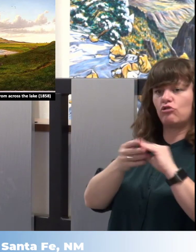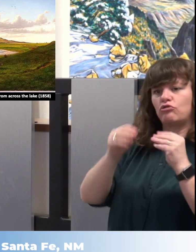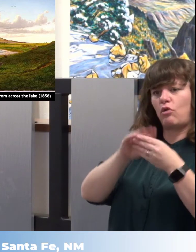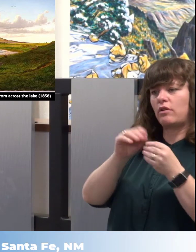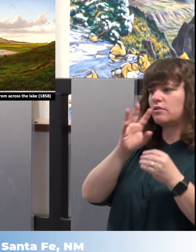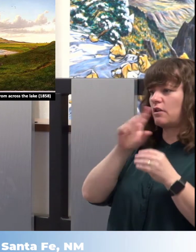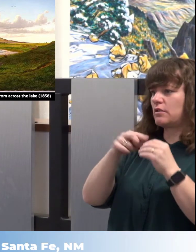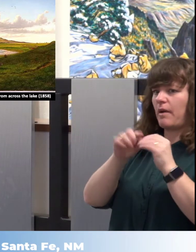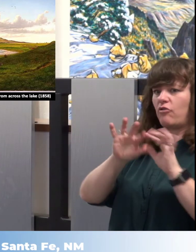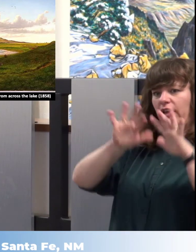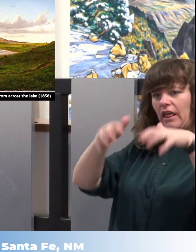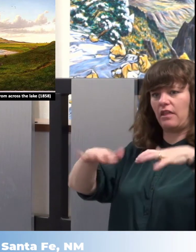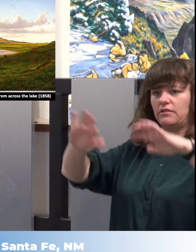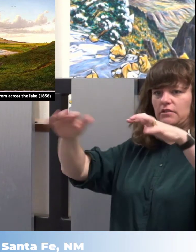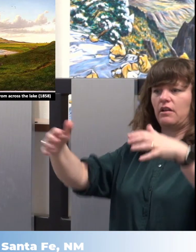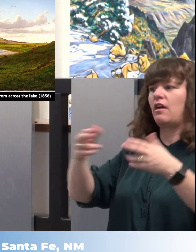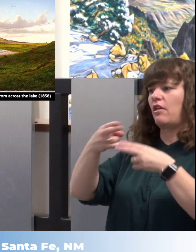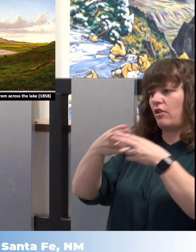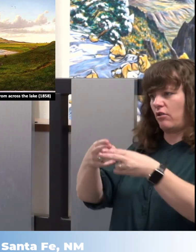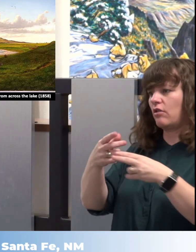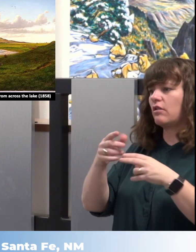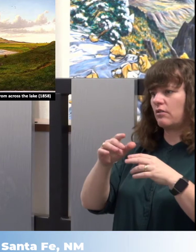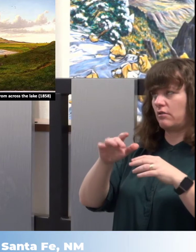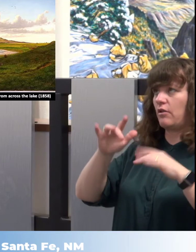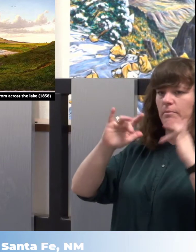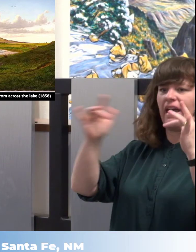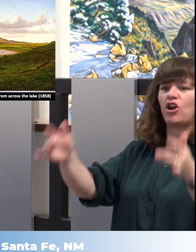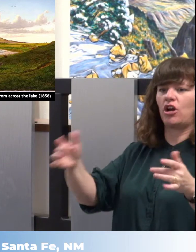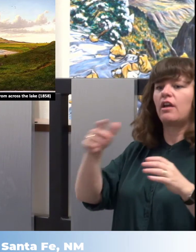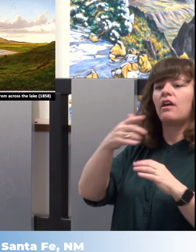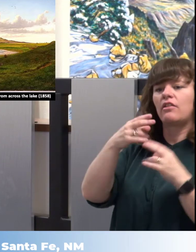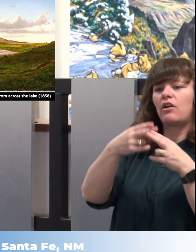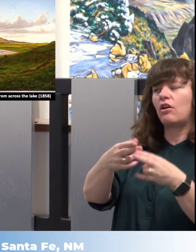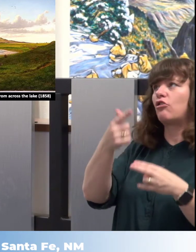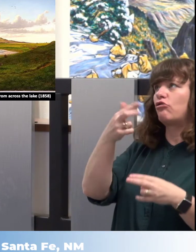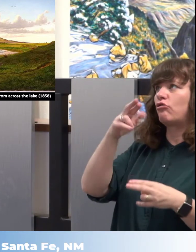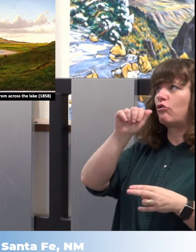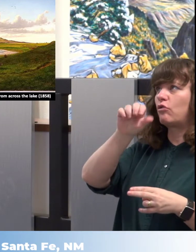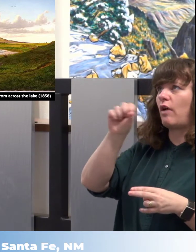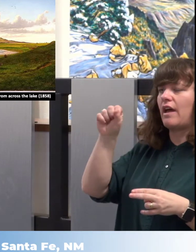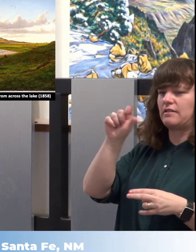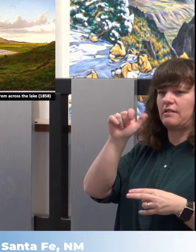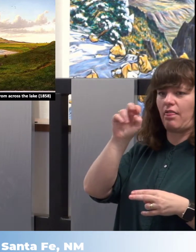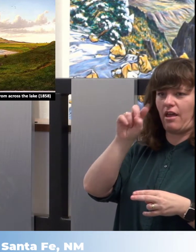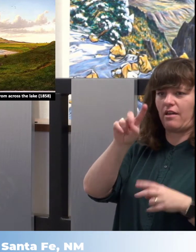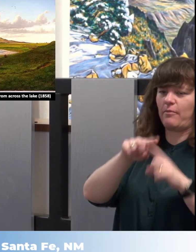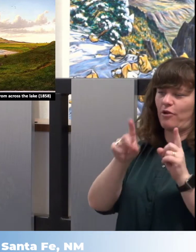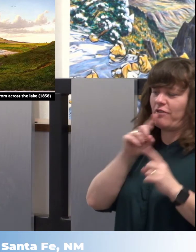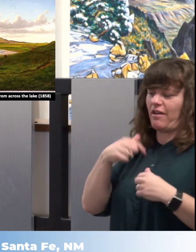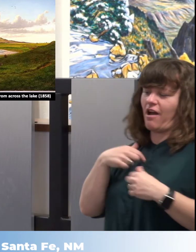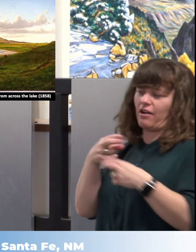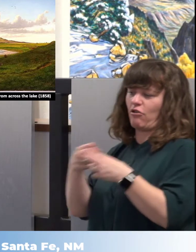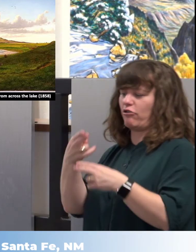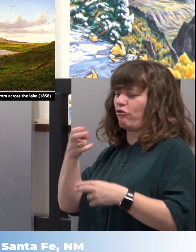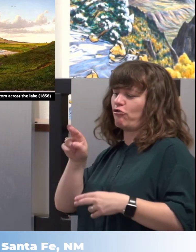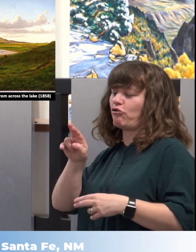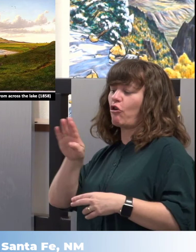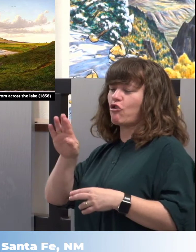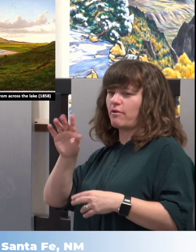basically, they called that a grassland. But actually it was a herd land and that's where all the flowers were. So this is summertime